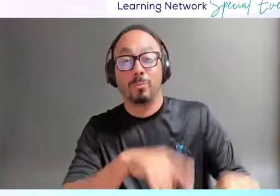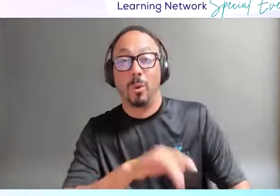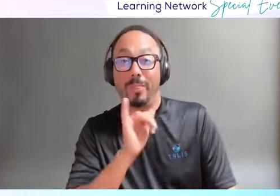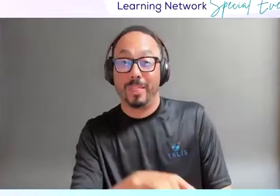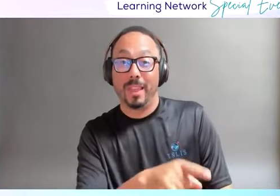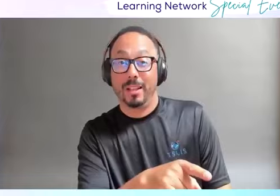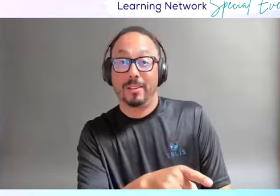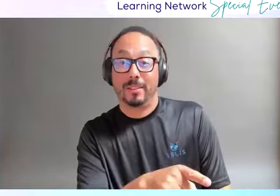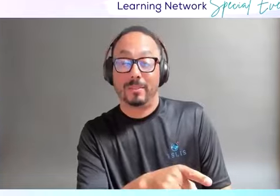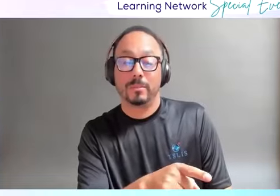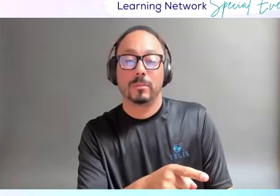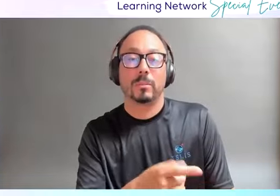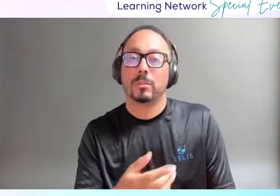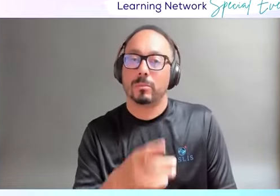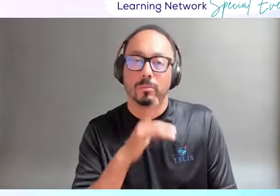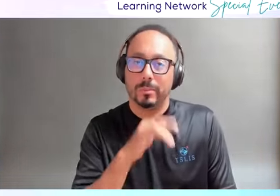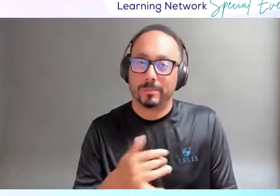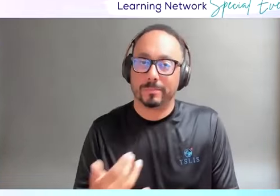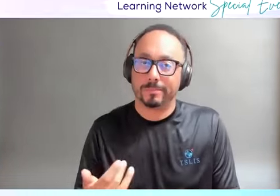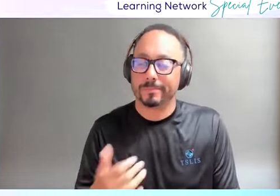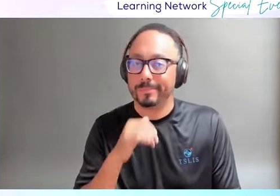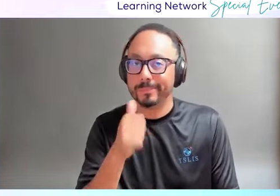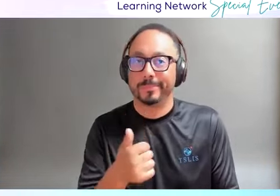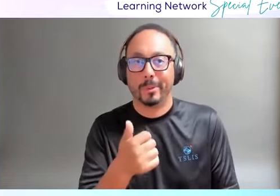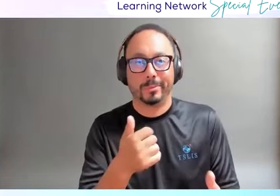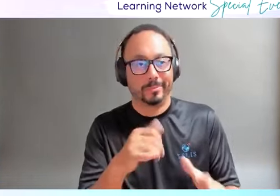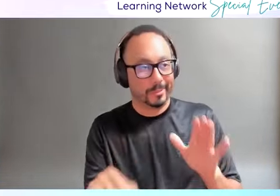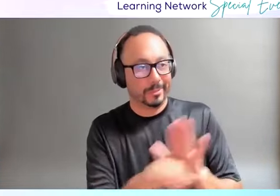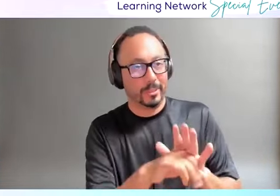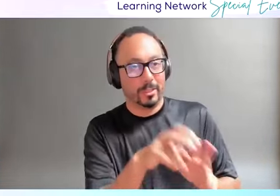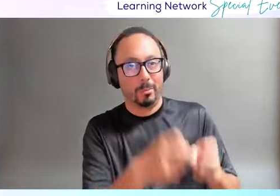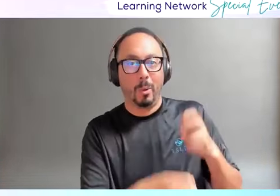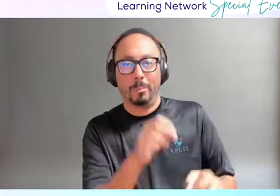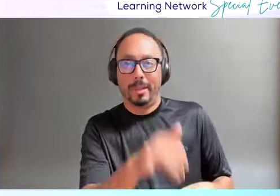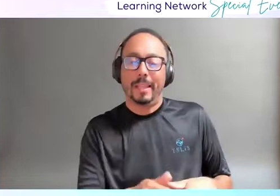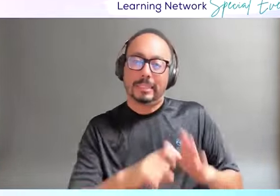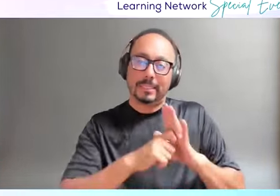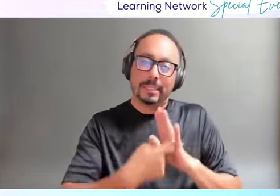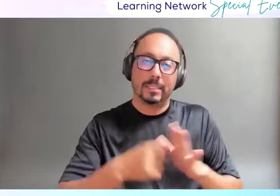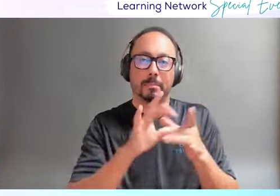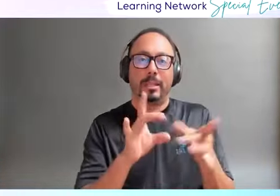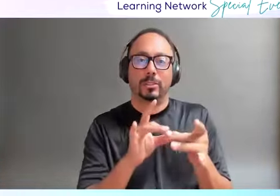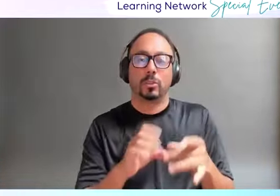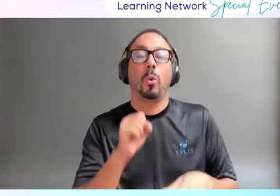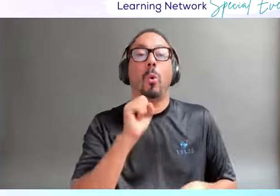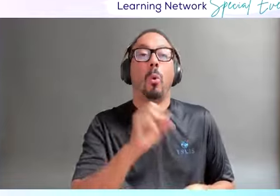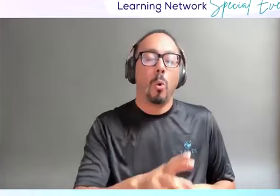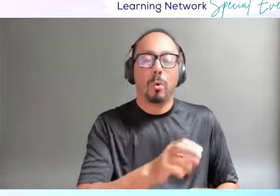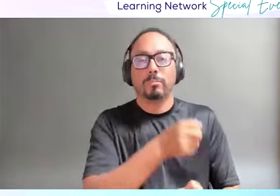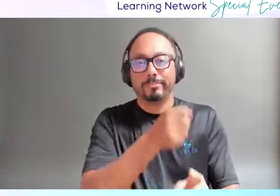have really not identified that as the key message or adapted it to youth culture.